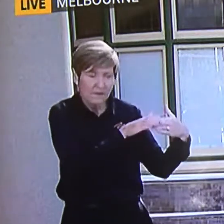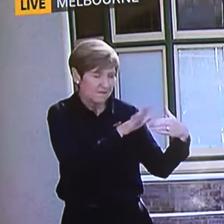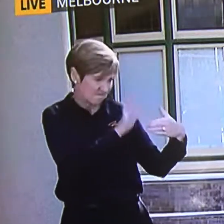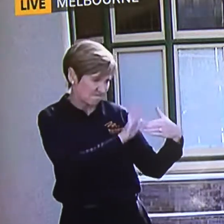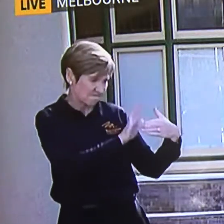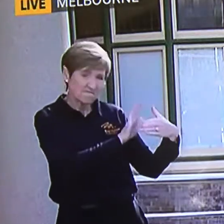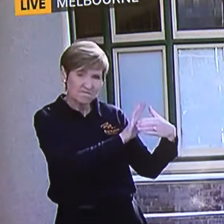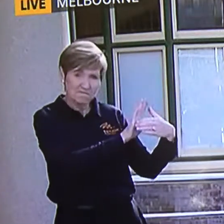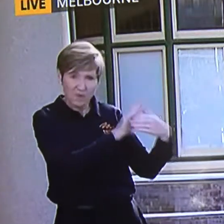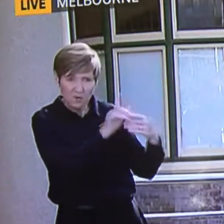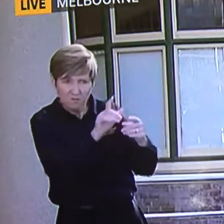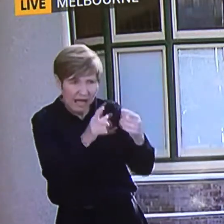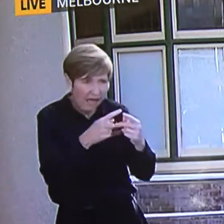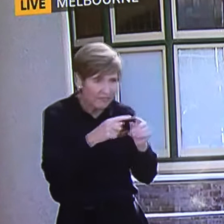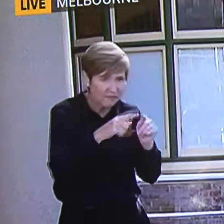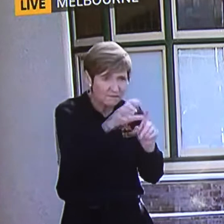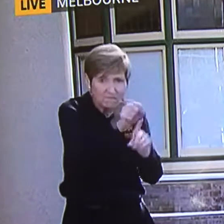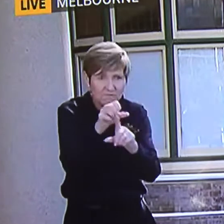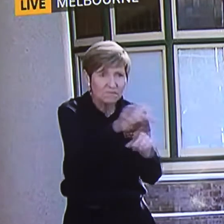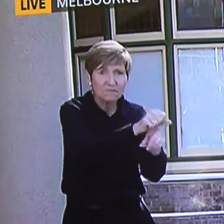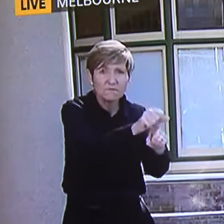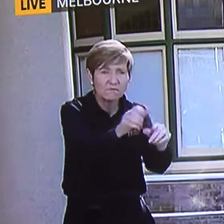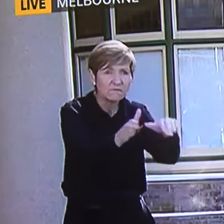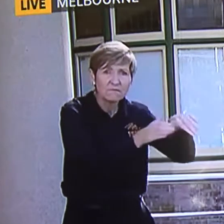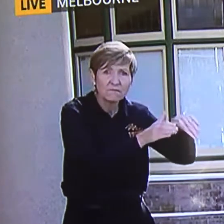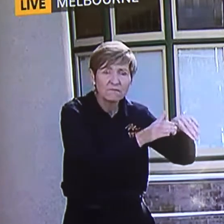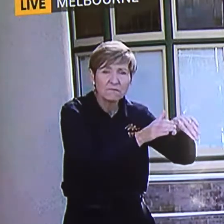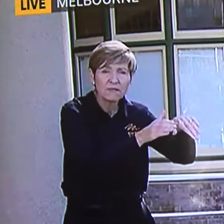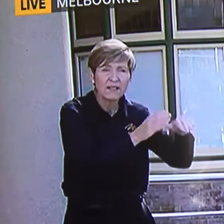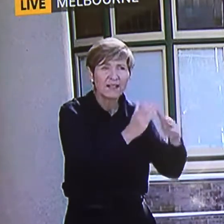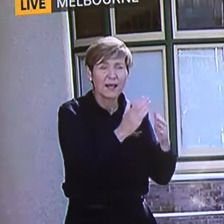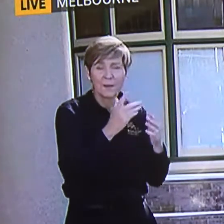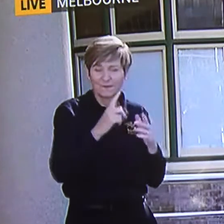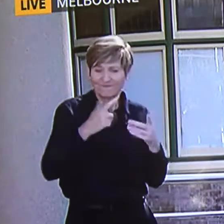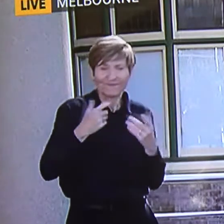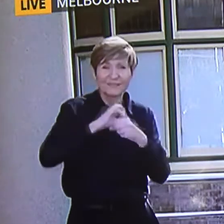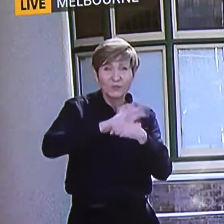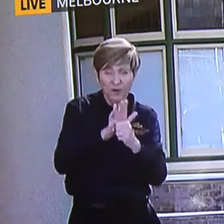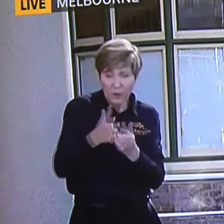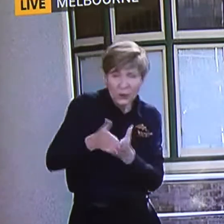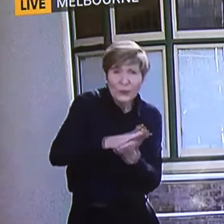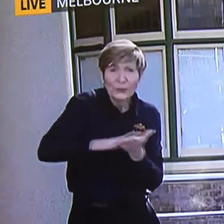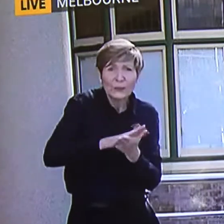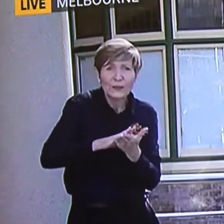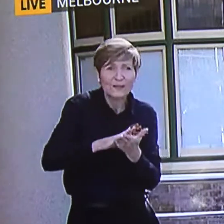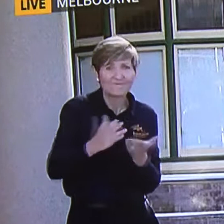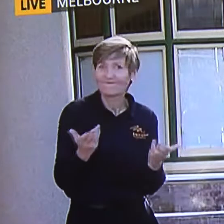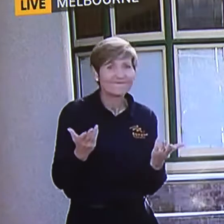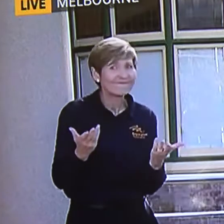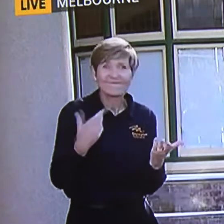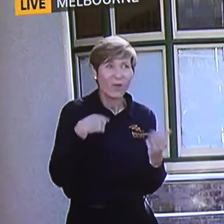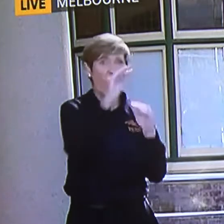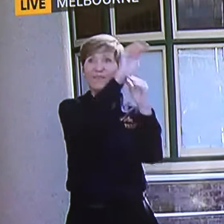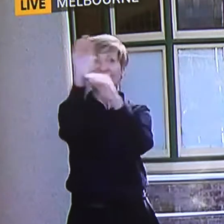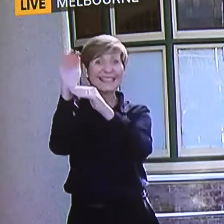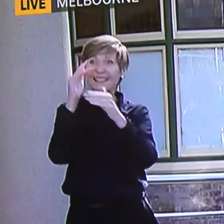without ever being able to promise that any country could completely do that, means that we are giving ourselves the